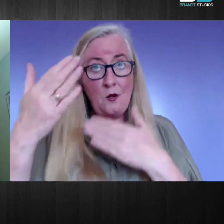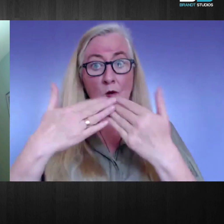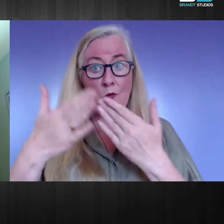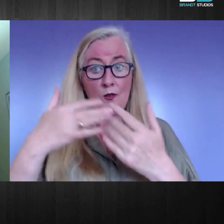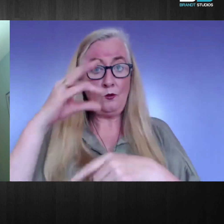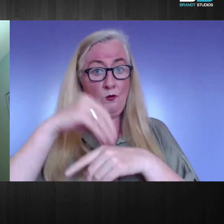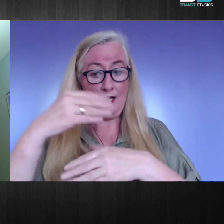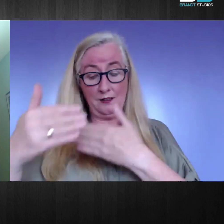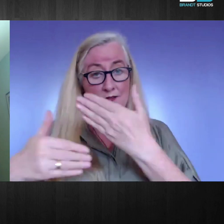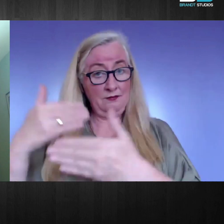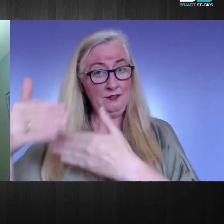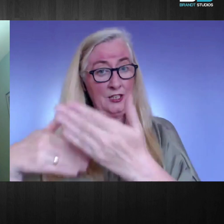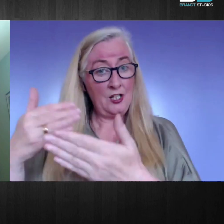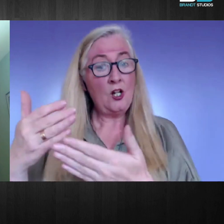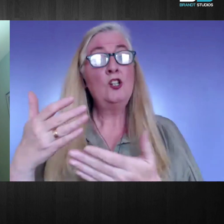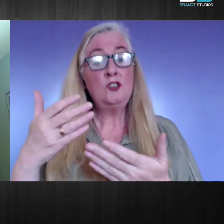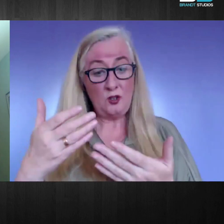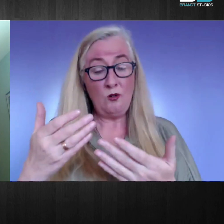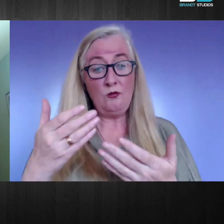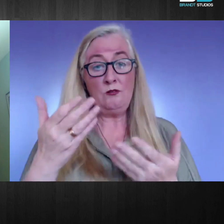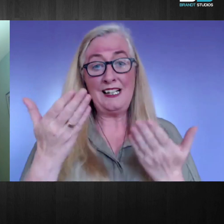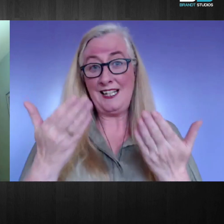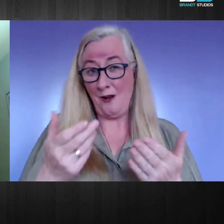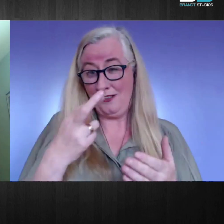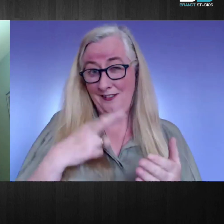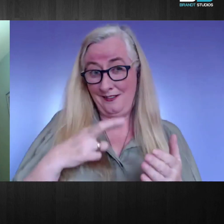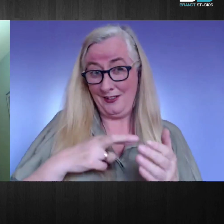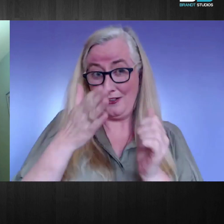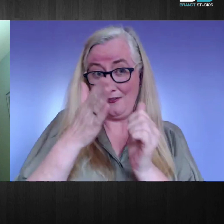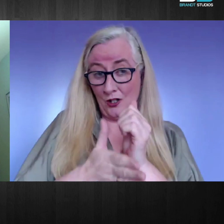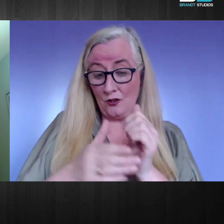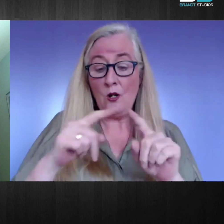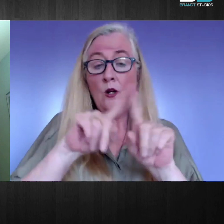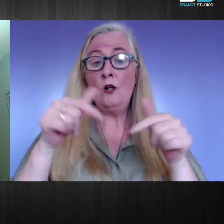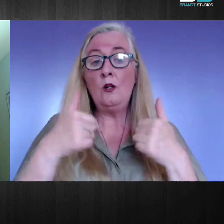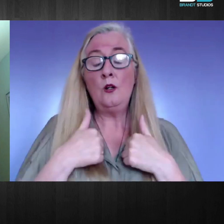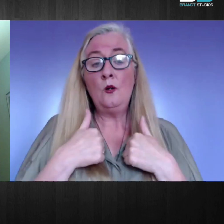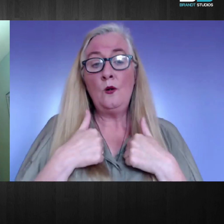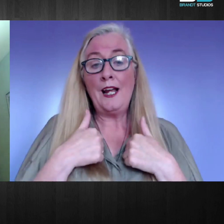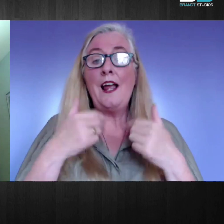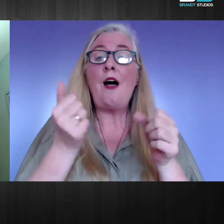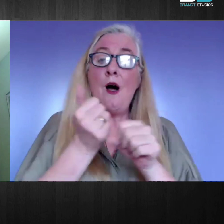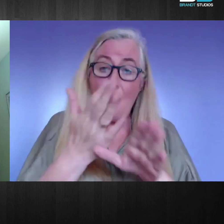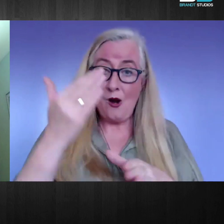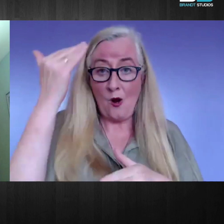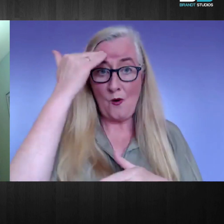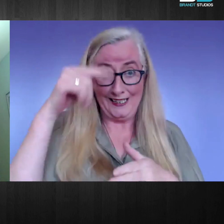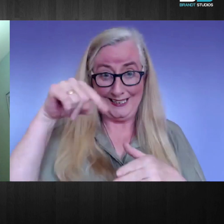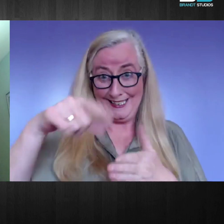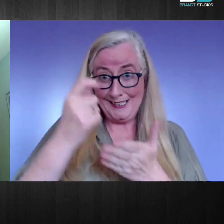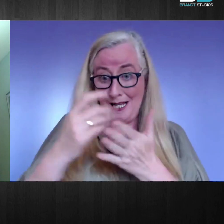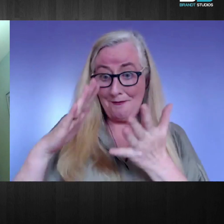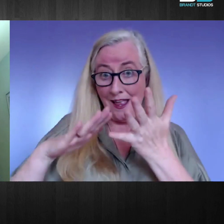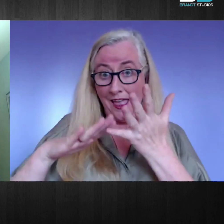finish, I suppose we're all very aware, none of us this time last year could have predicted where we